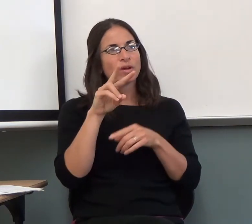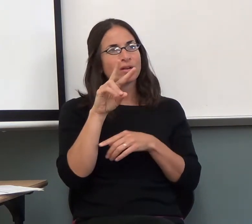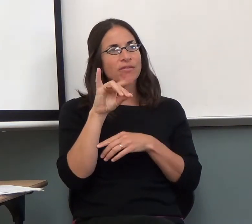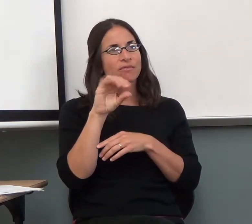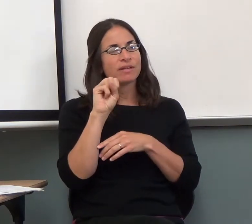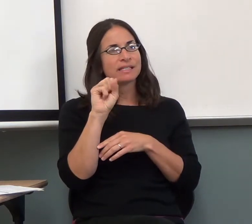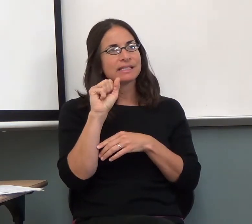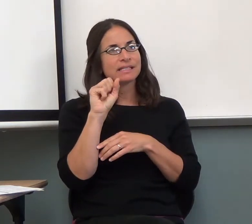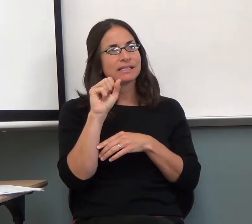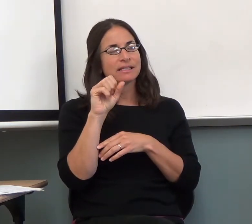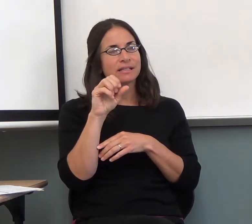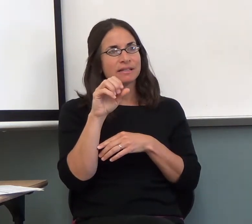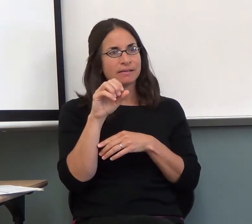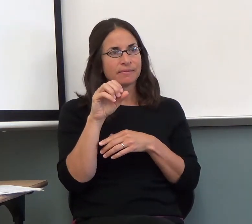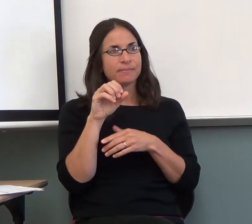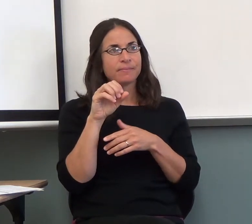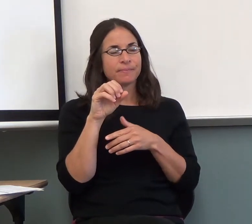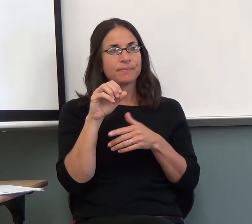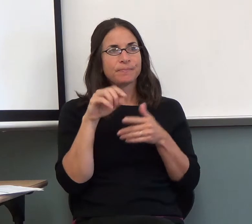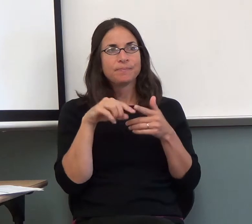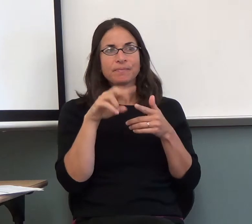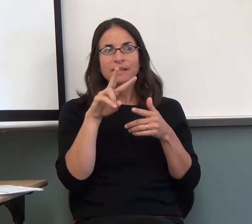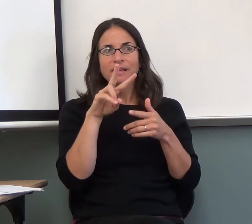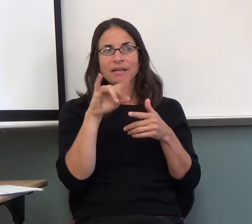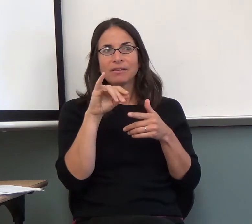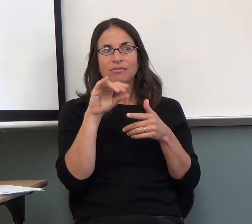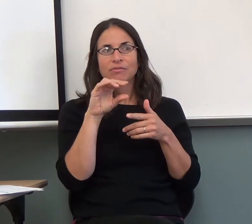Vista's the noun, that's right. So we've got